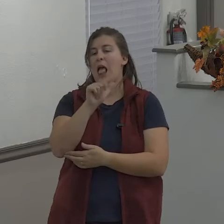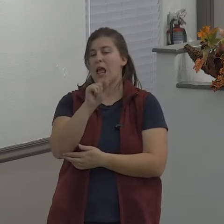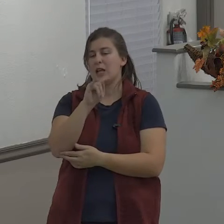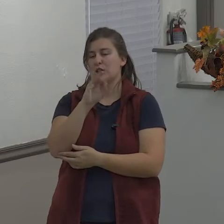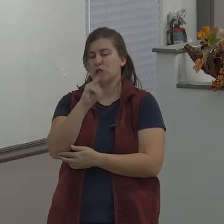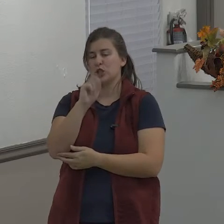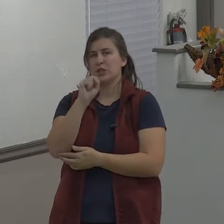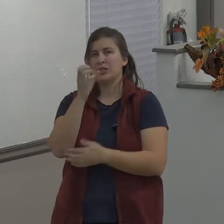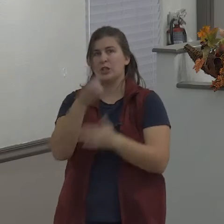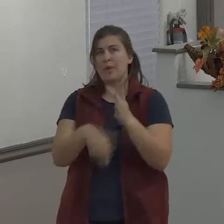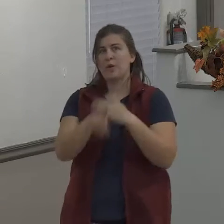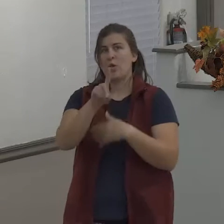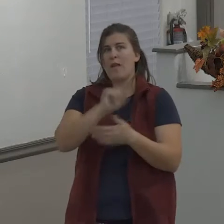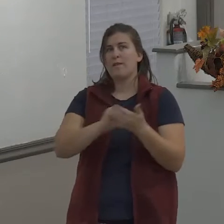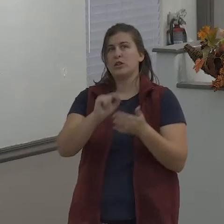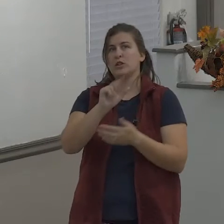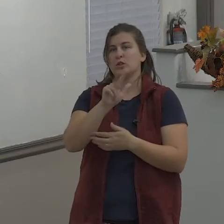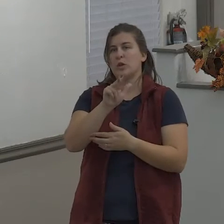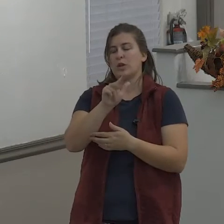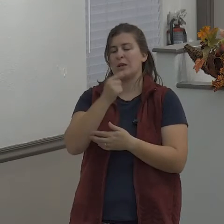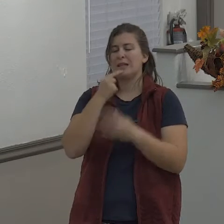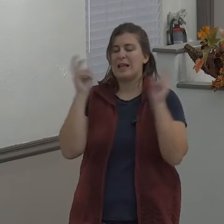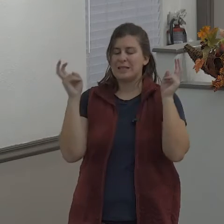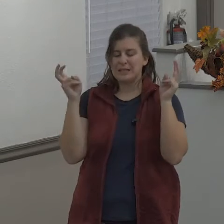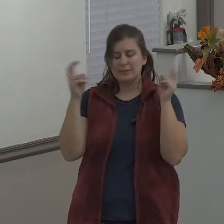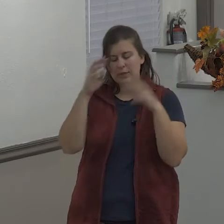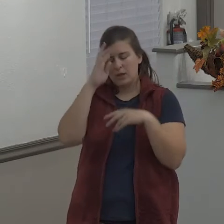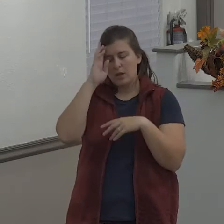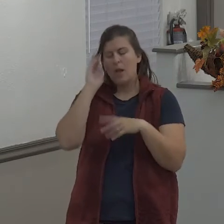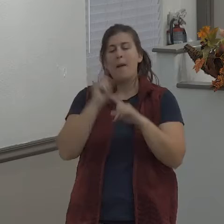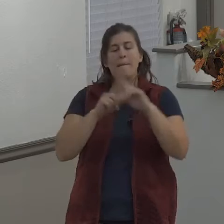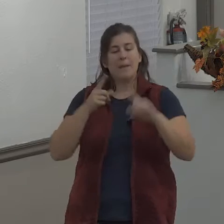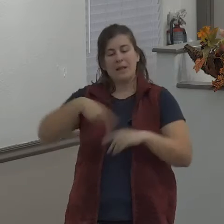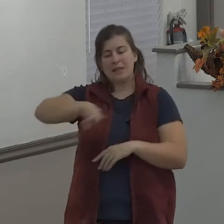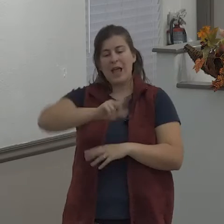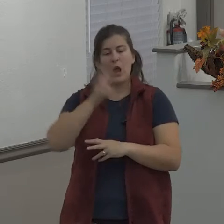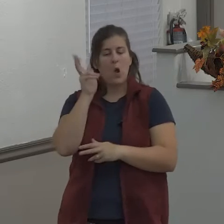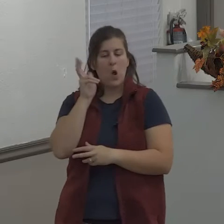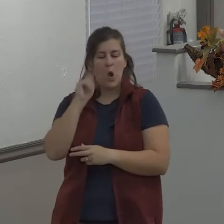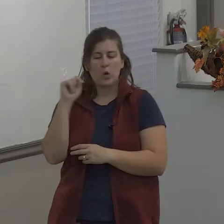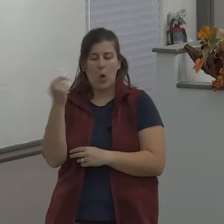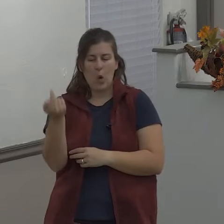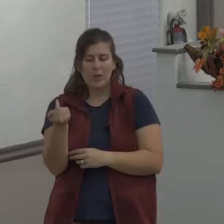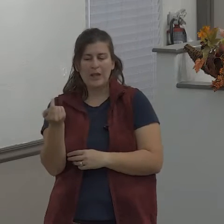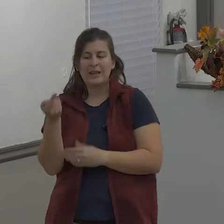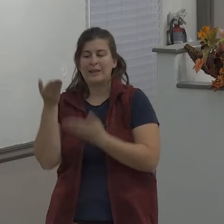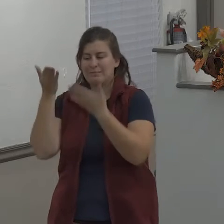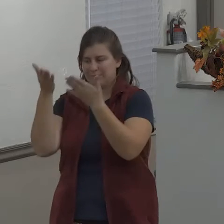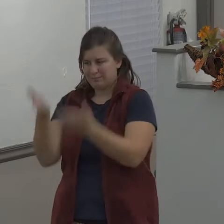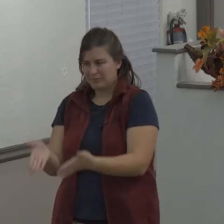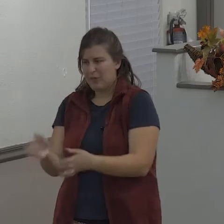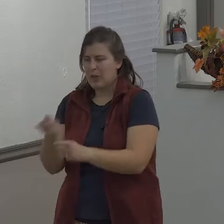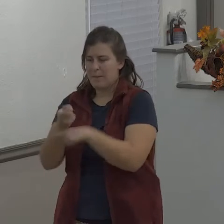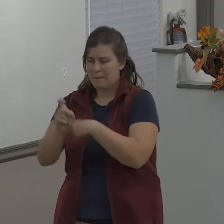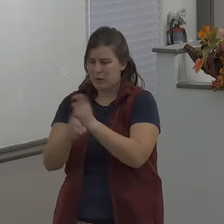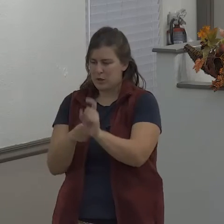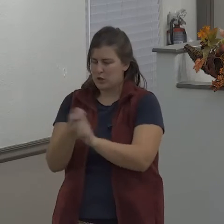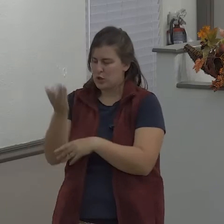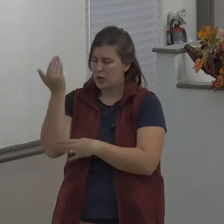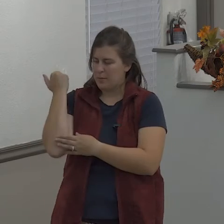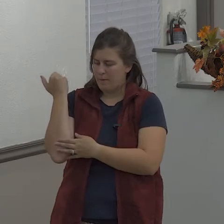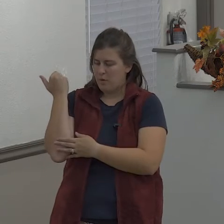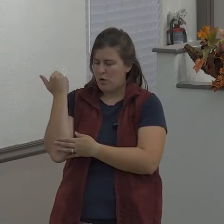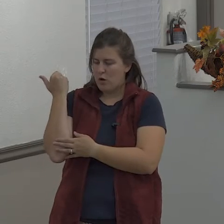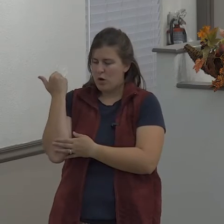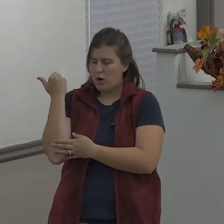In Galatians 1:23, the Word of God says, but they had heard only that he which persecuted